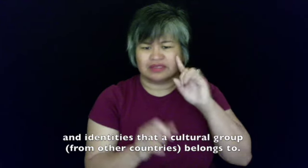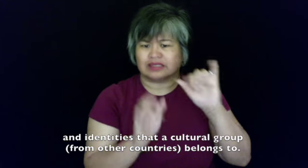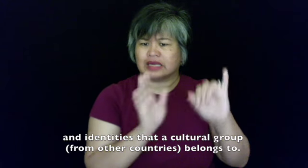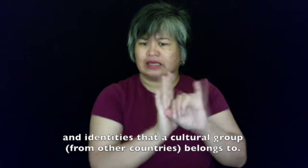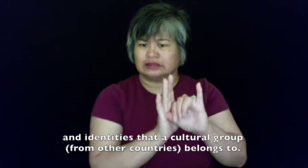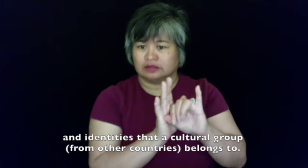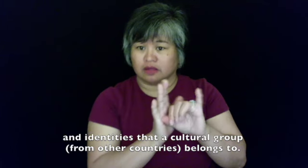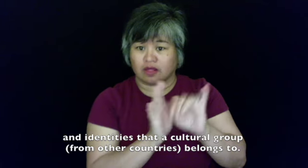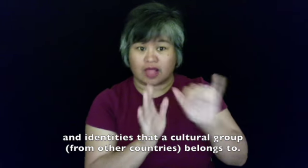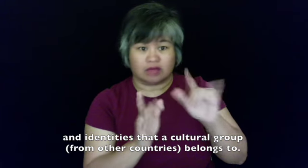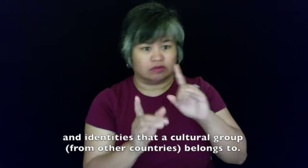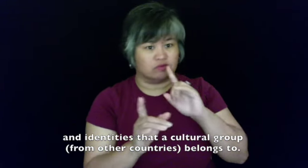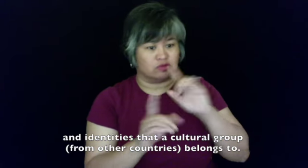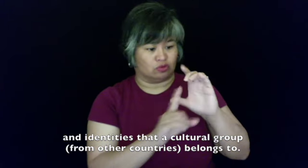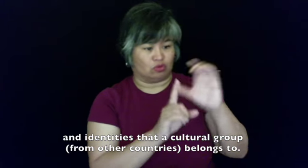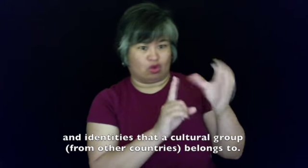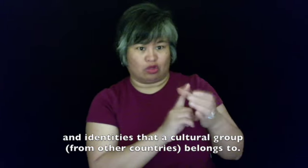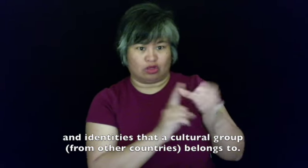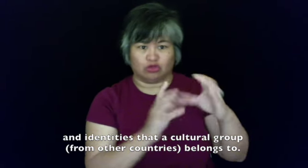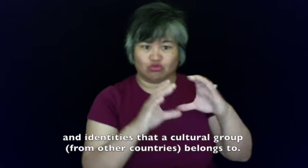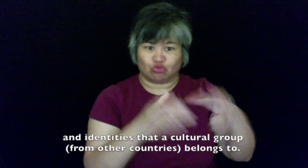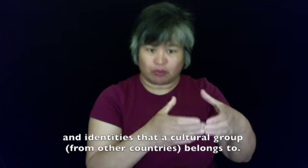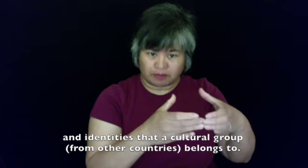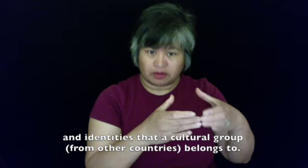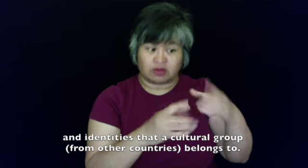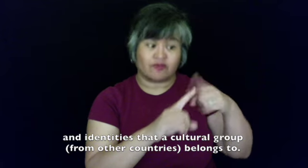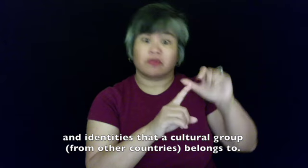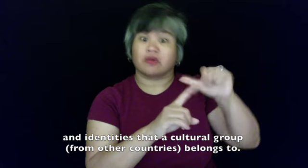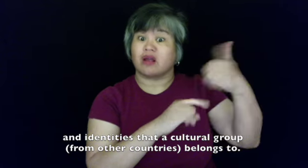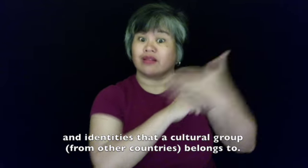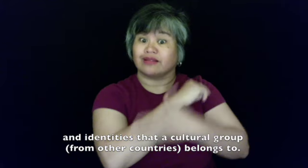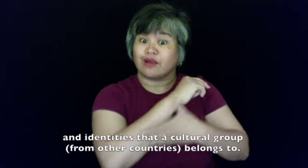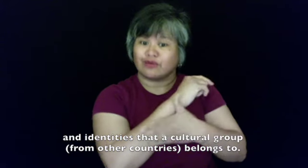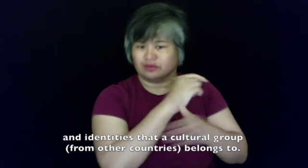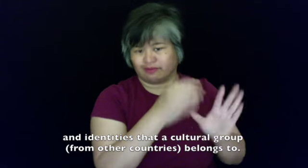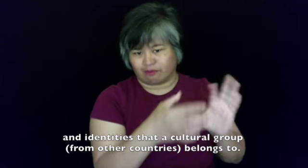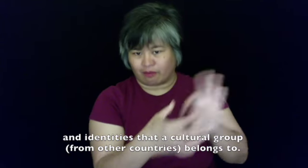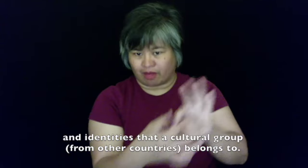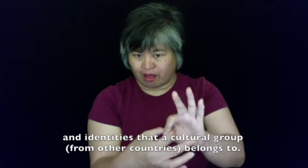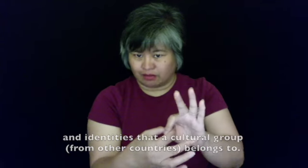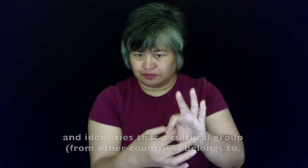and identities that a cultural group from other countries belong to.